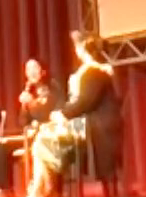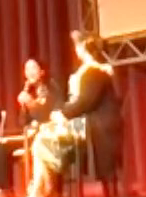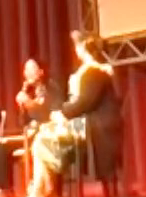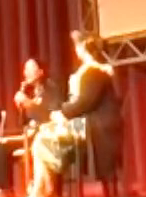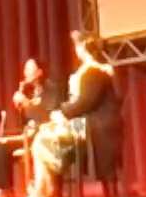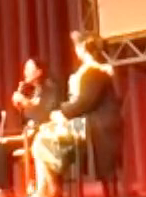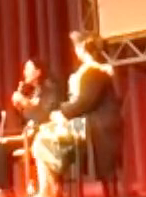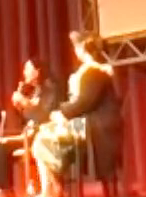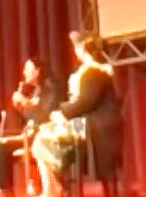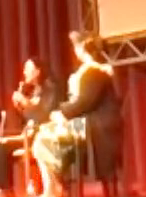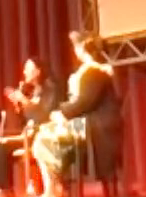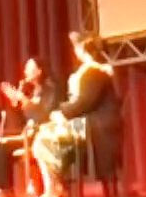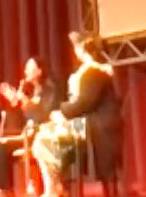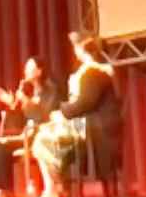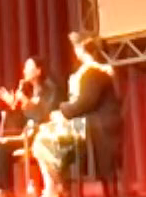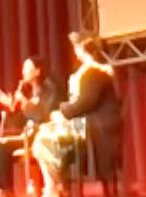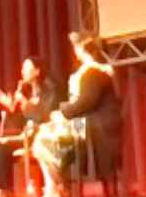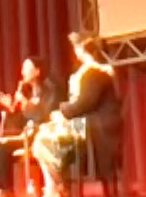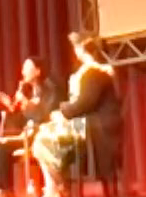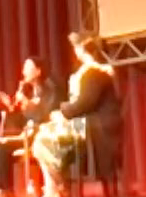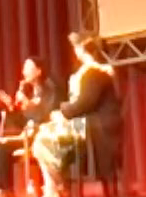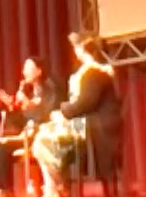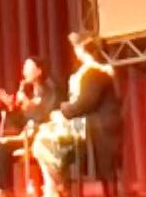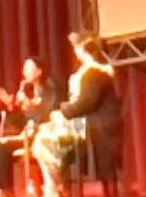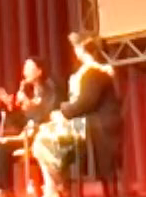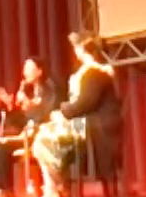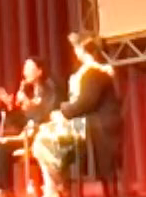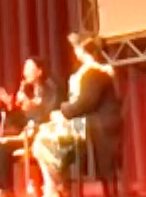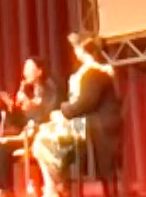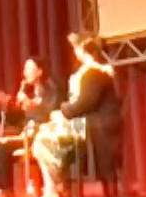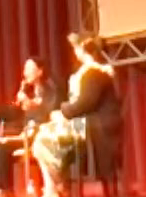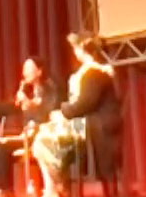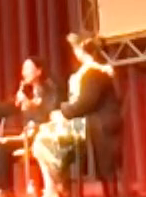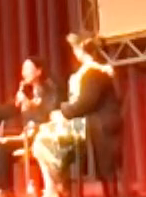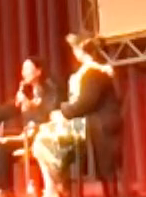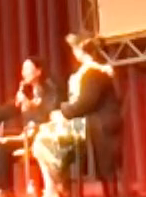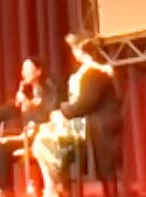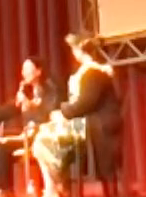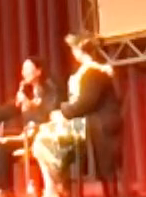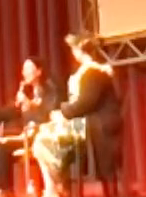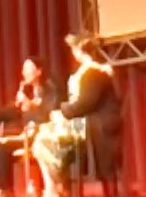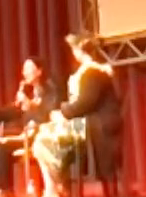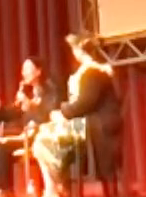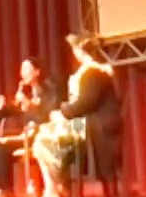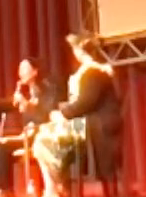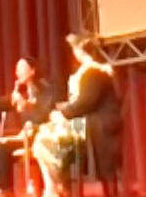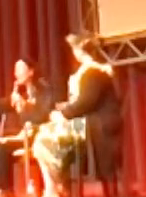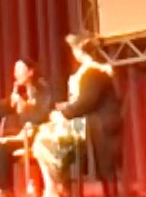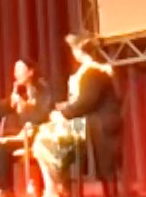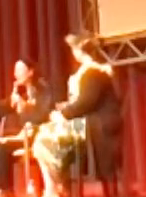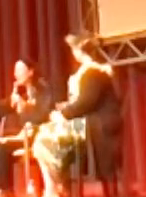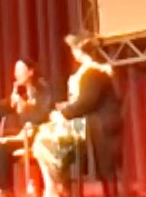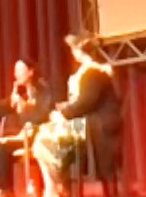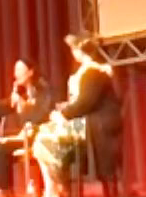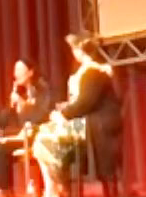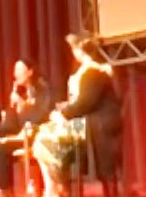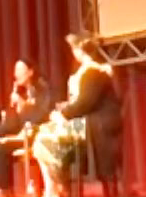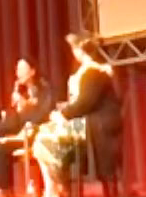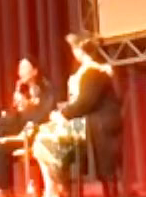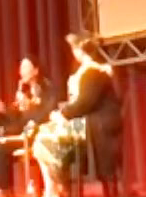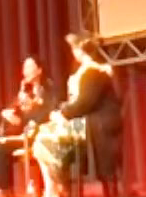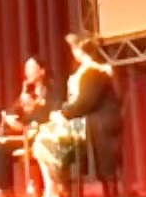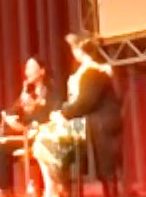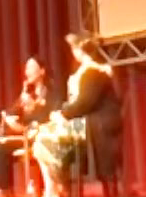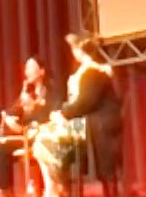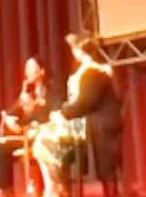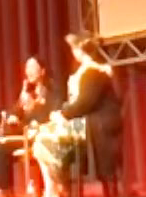that. She said, it's the concern of non-BIPOC communities is that they're going to get left out